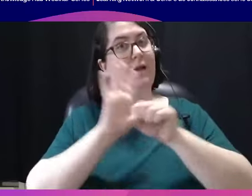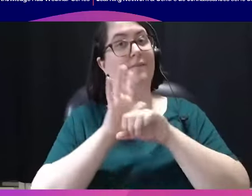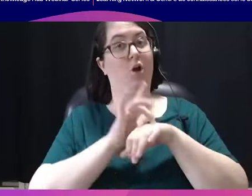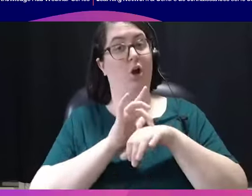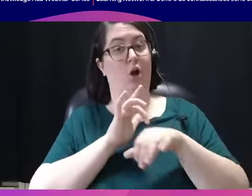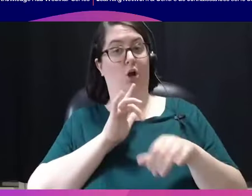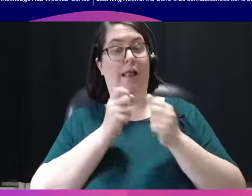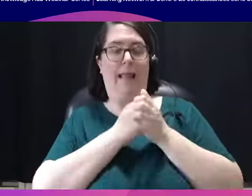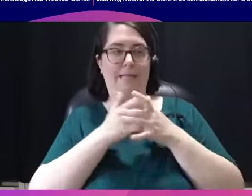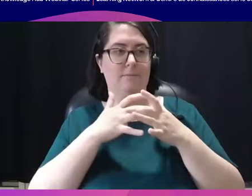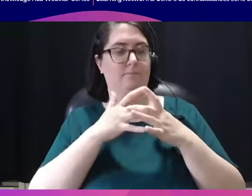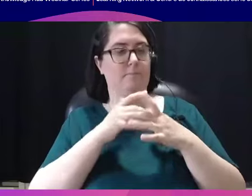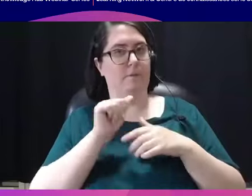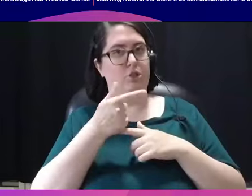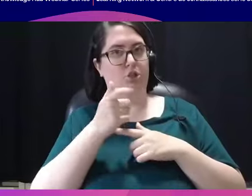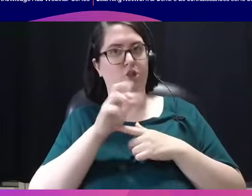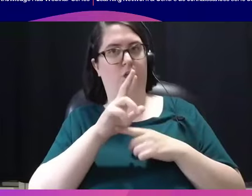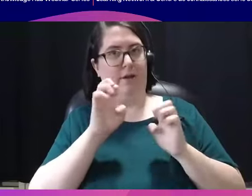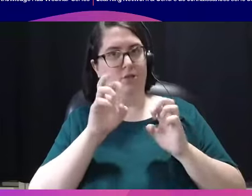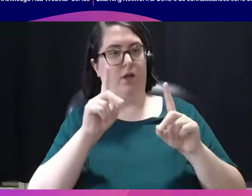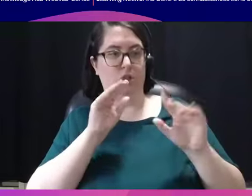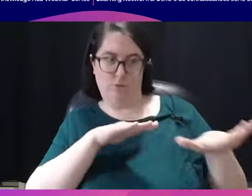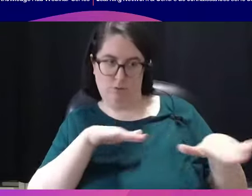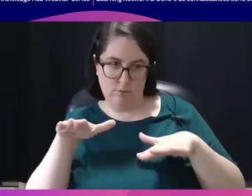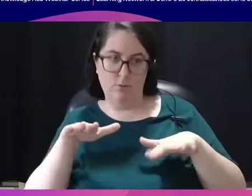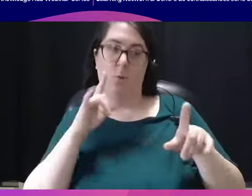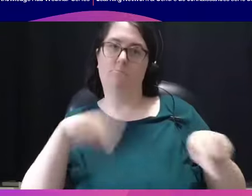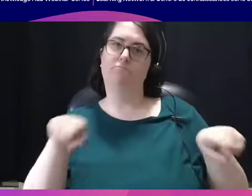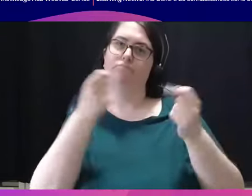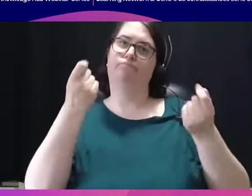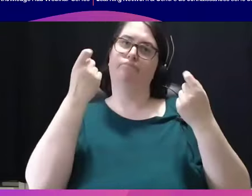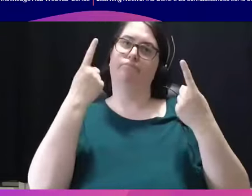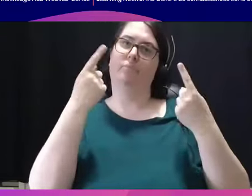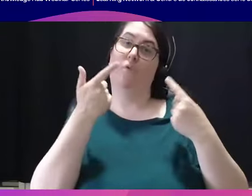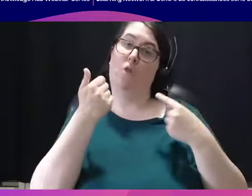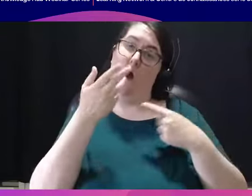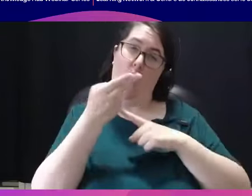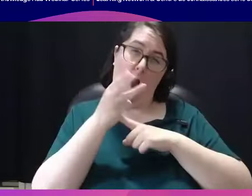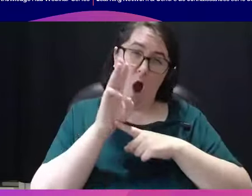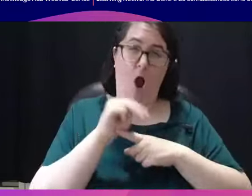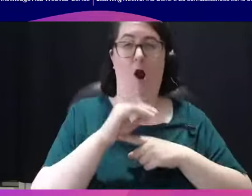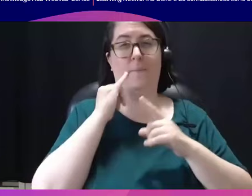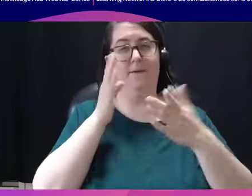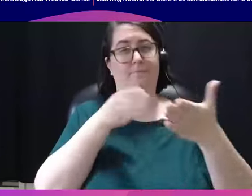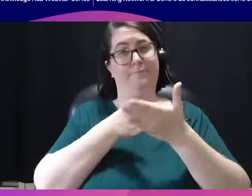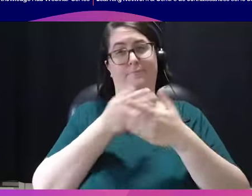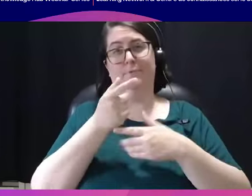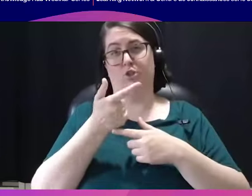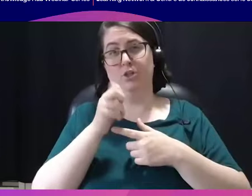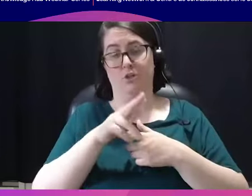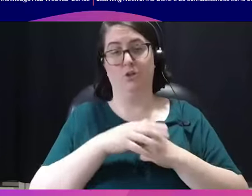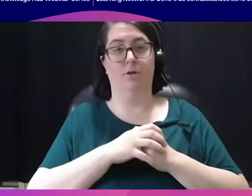and expansive gender education that allows individuals to understand the real harms of gender violence. For